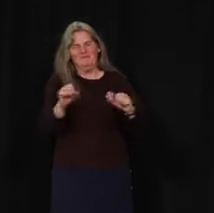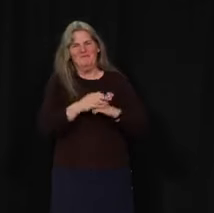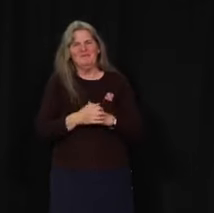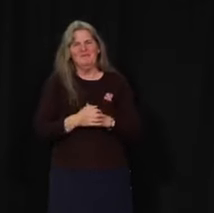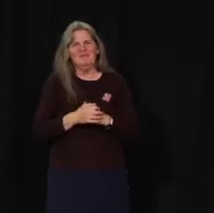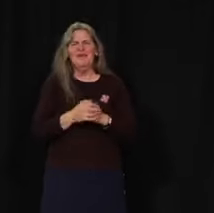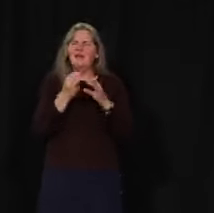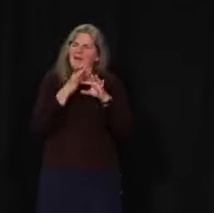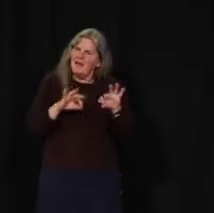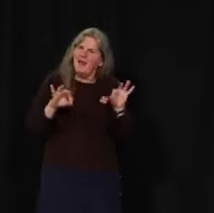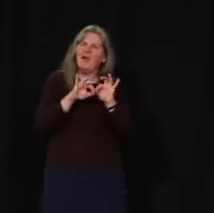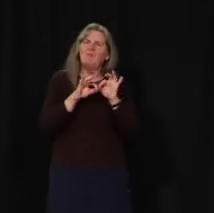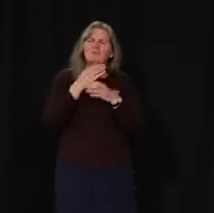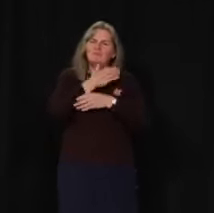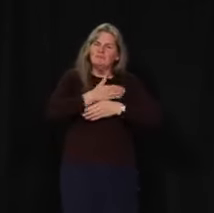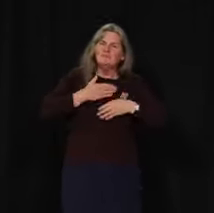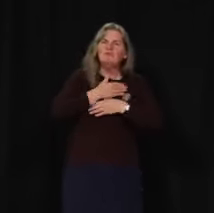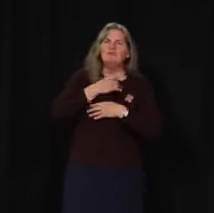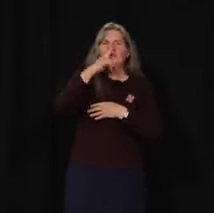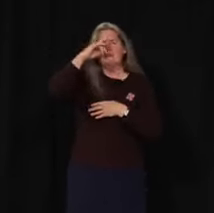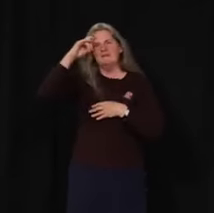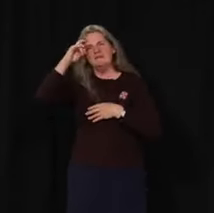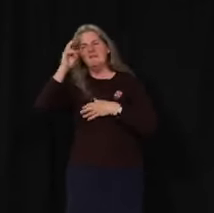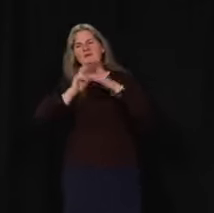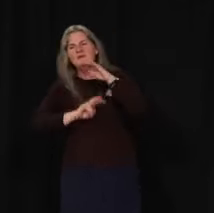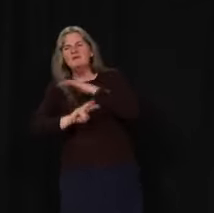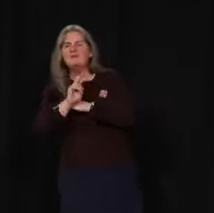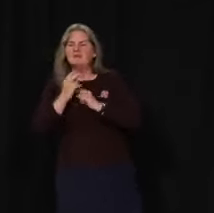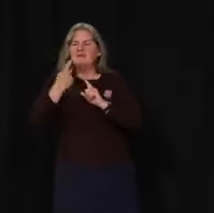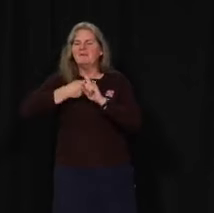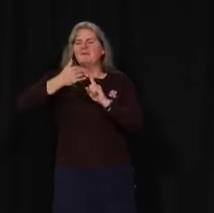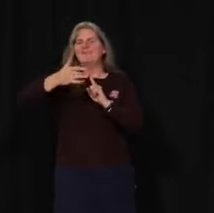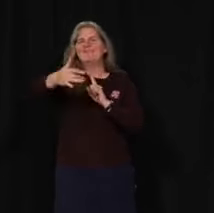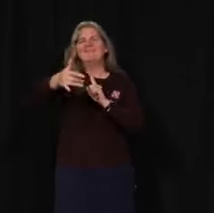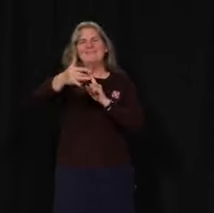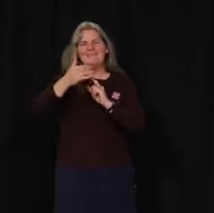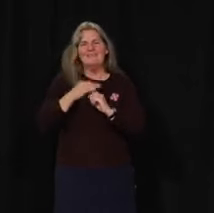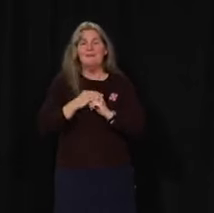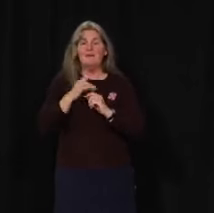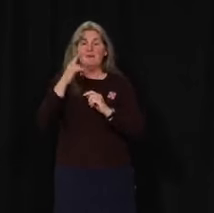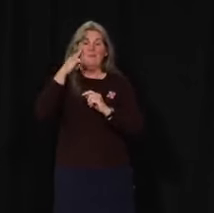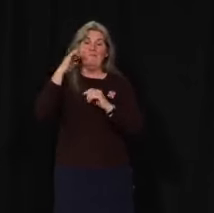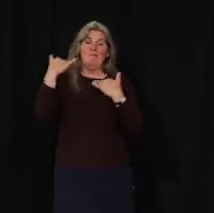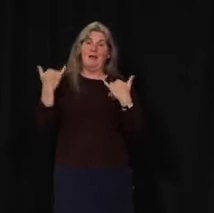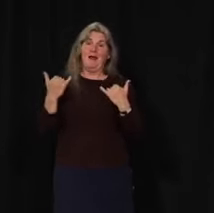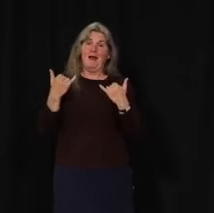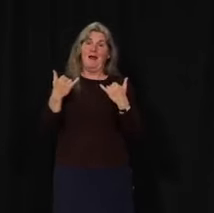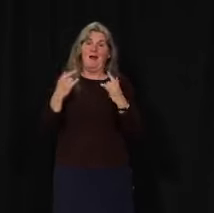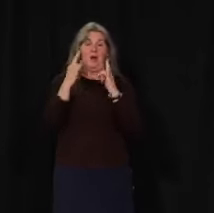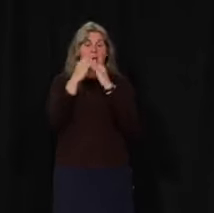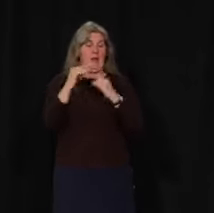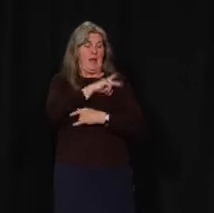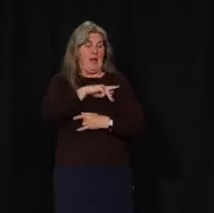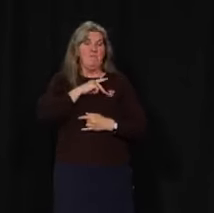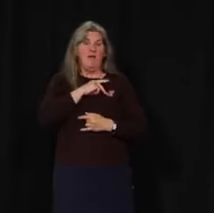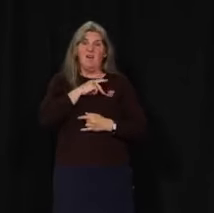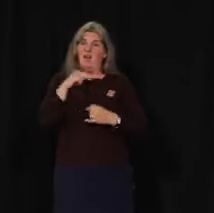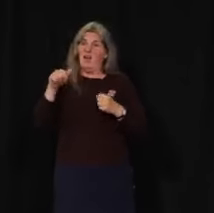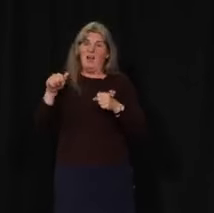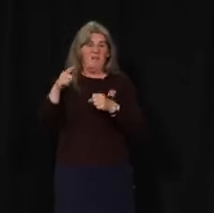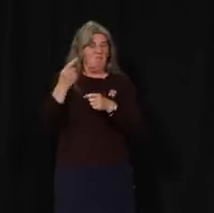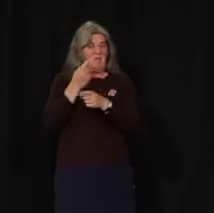is to continue to enjoy our summer and to look forward to the months after that. For now, I know the campgrounds have been packed every weekend